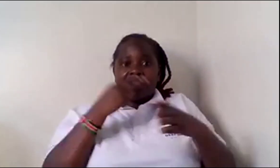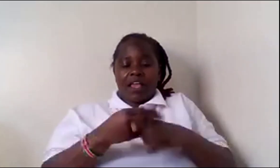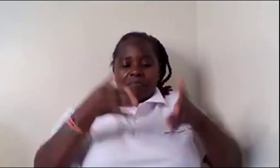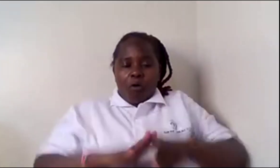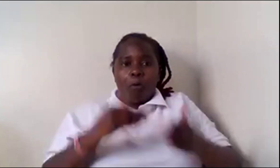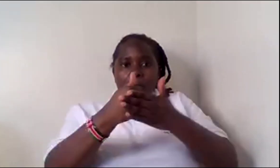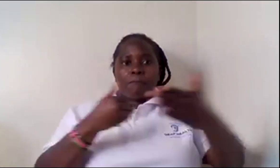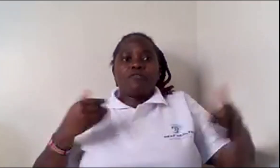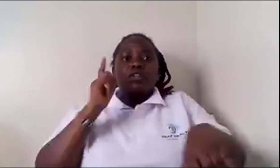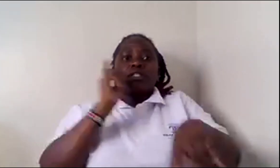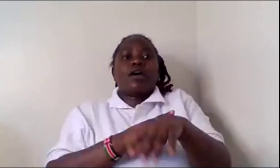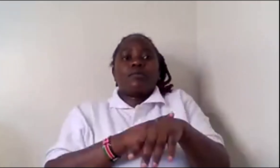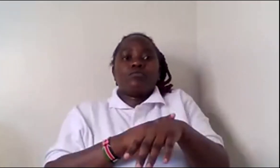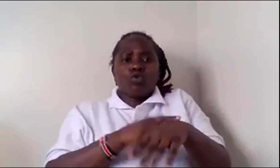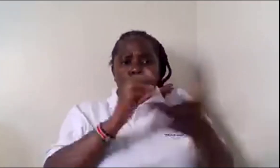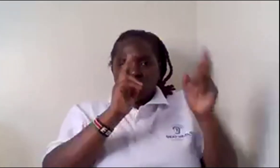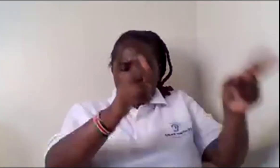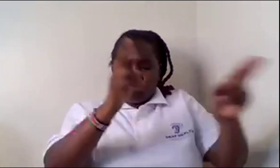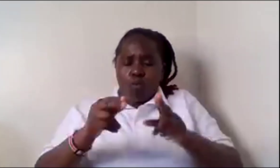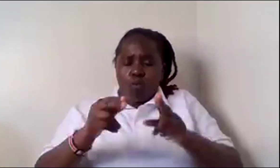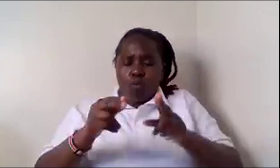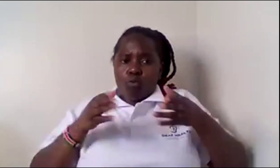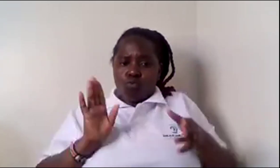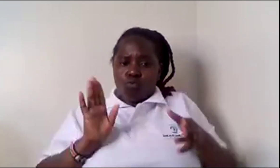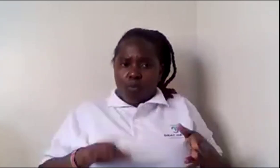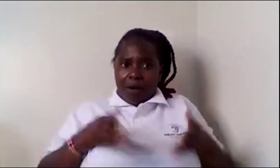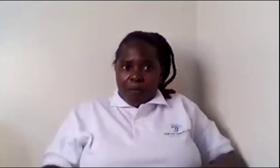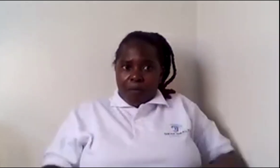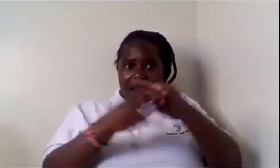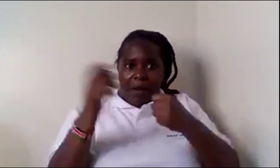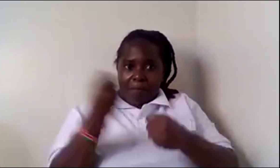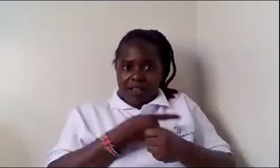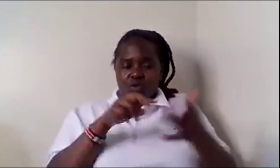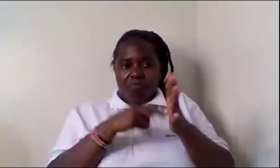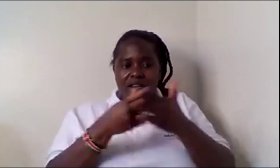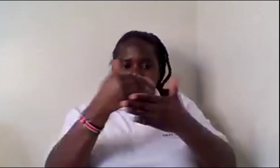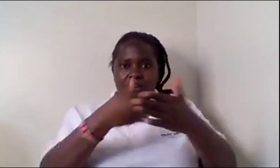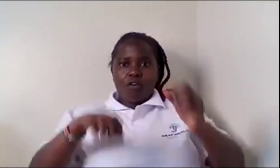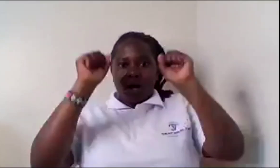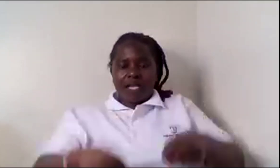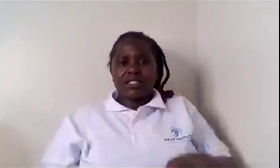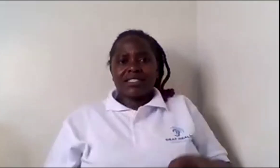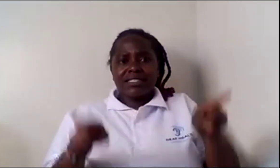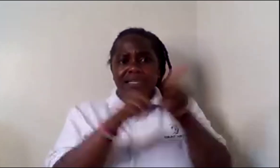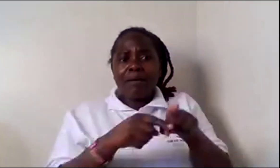chlamydia is one of those things that causes a lot of pain, a lot of pelvic pain, and because sometimes it causes something